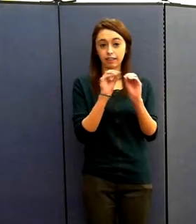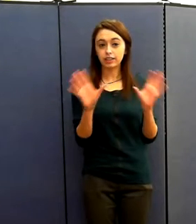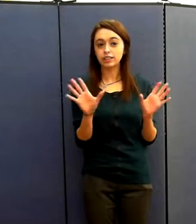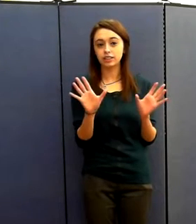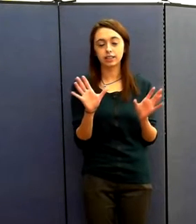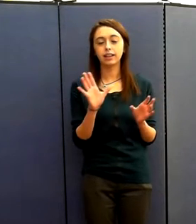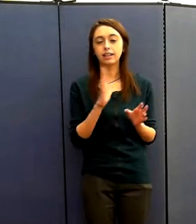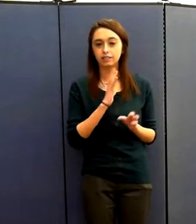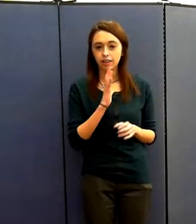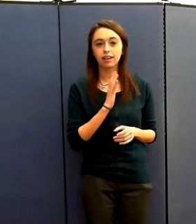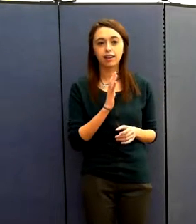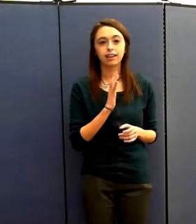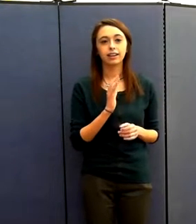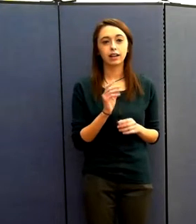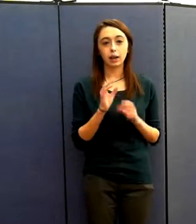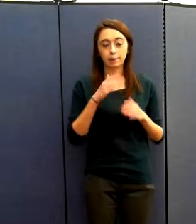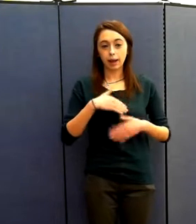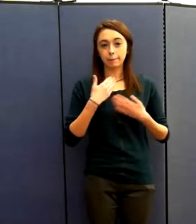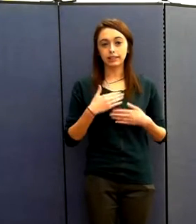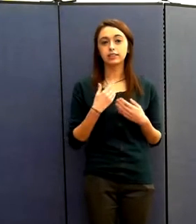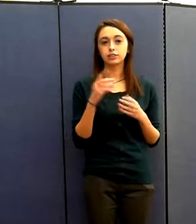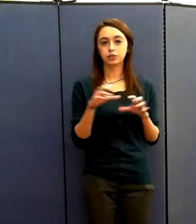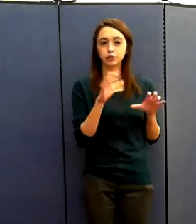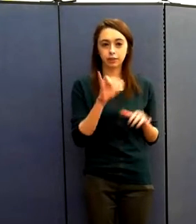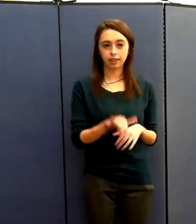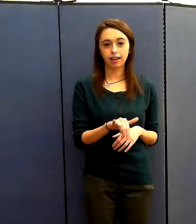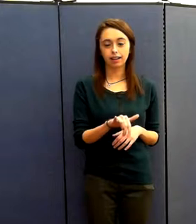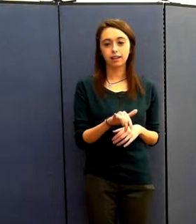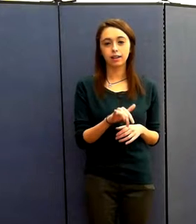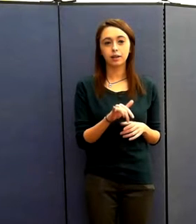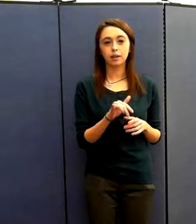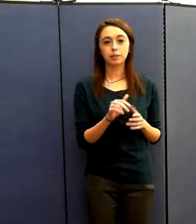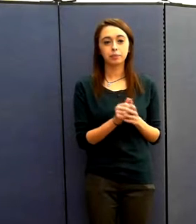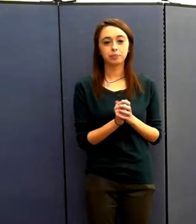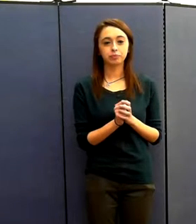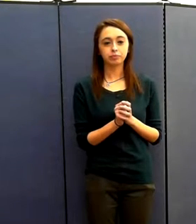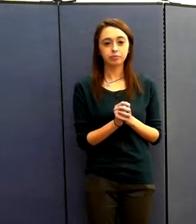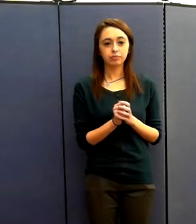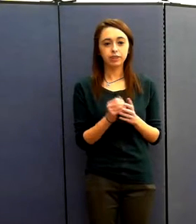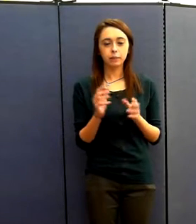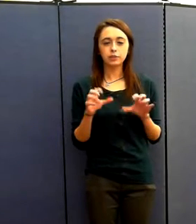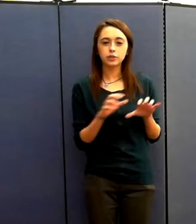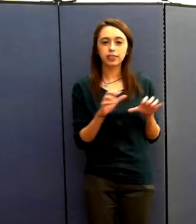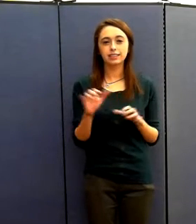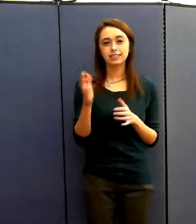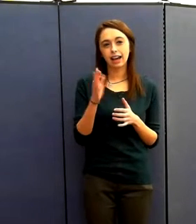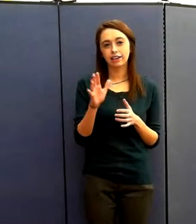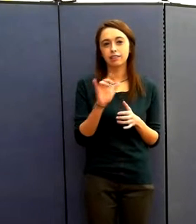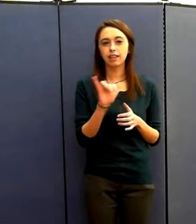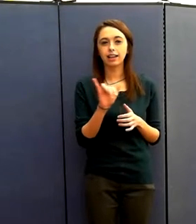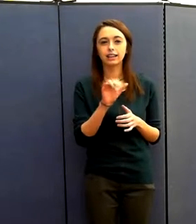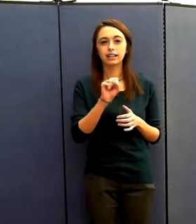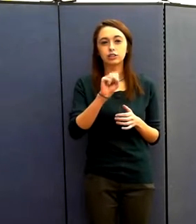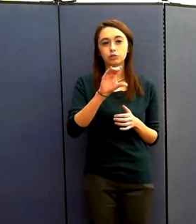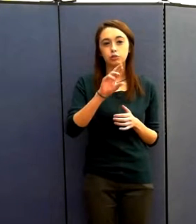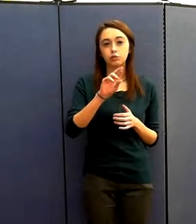So, but I will be going through this kind of as a script, so you may have to kind of be sure to flag me down.